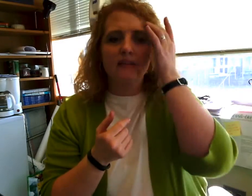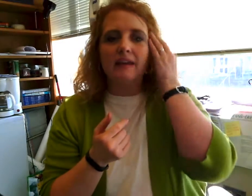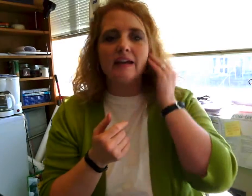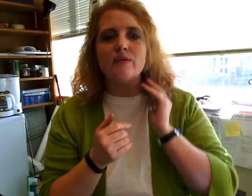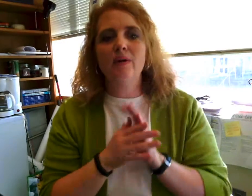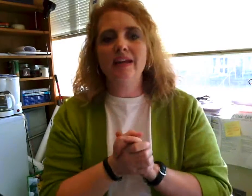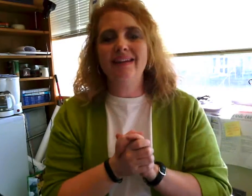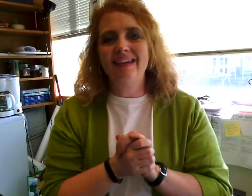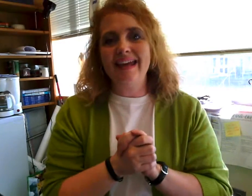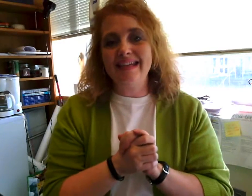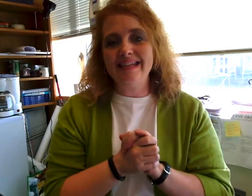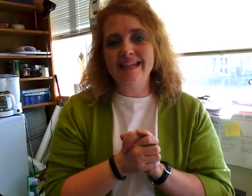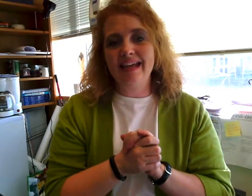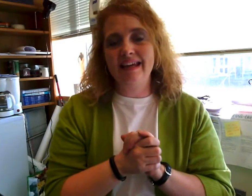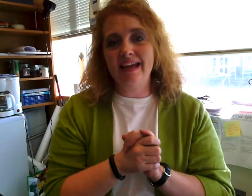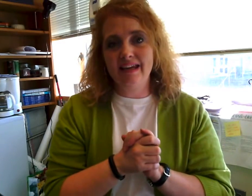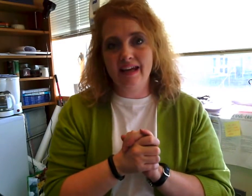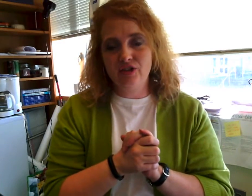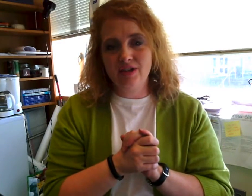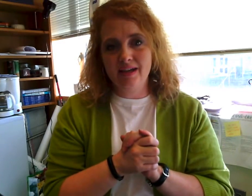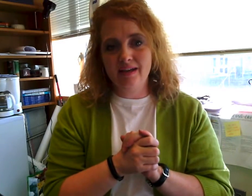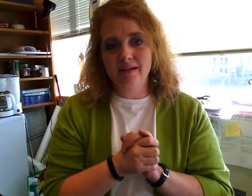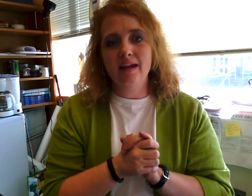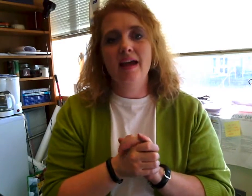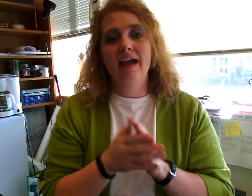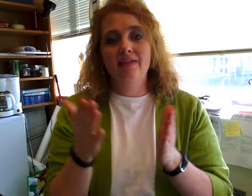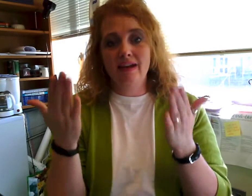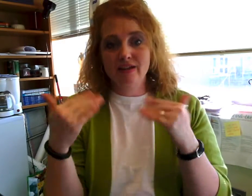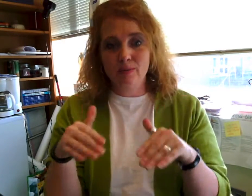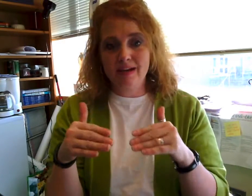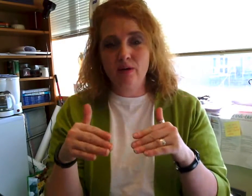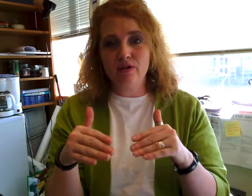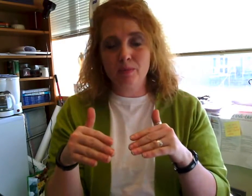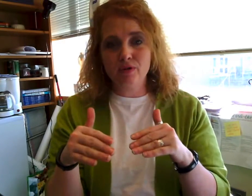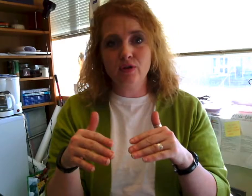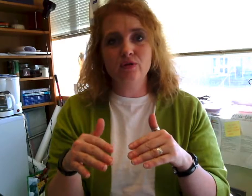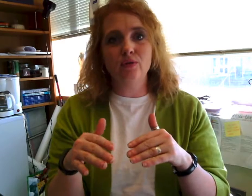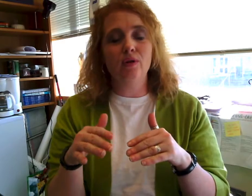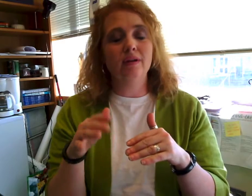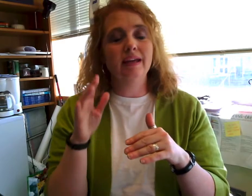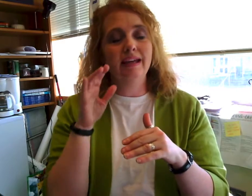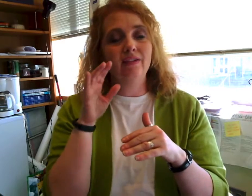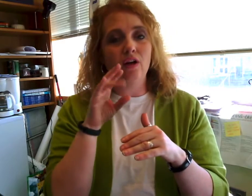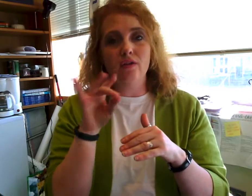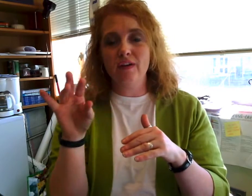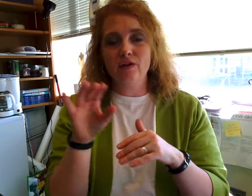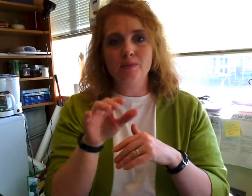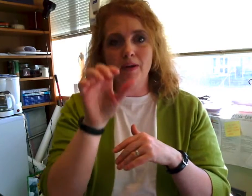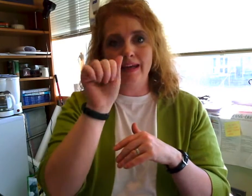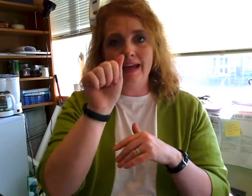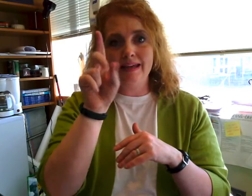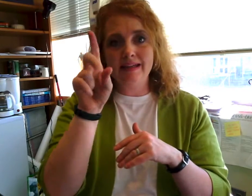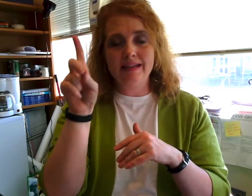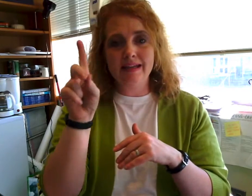The next one is ADD and ADHD, and the next one down is birth control. It's all finger spelled